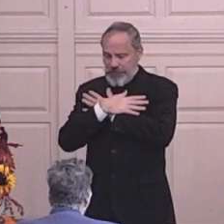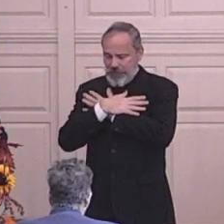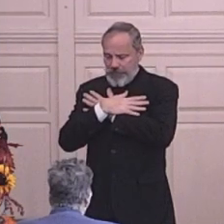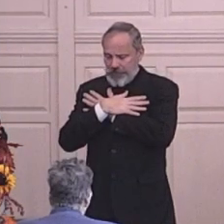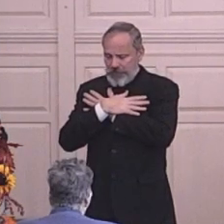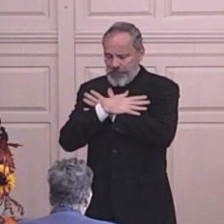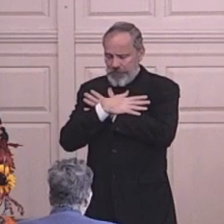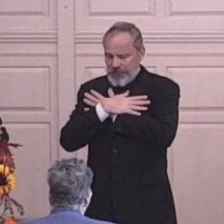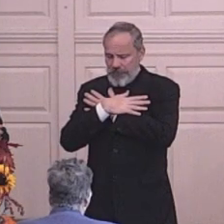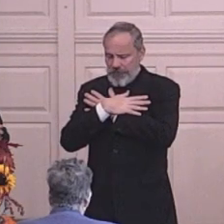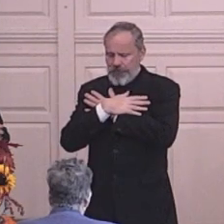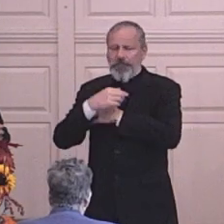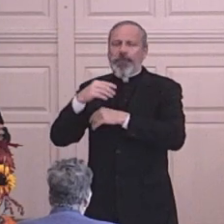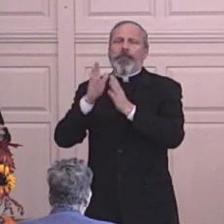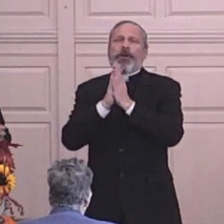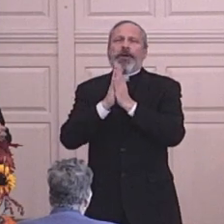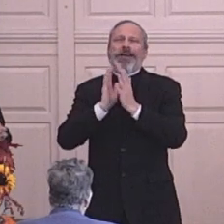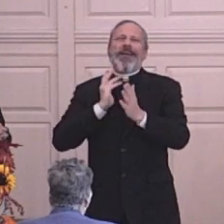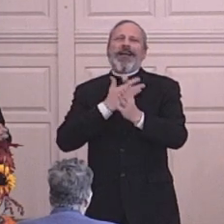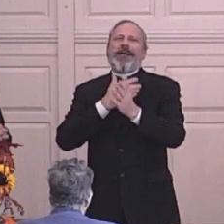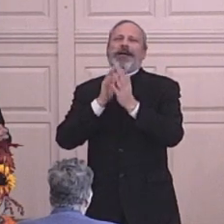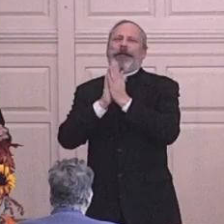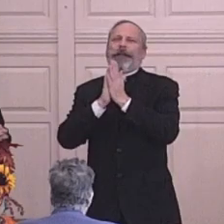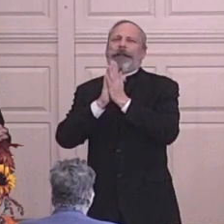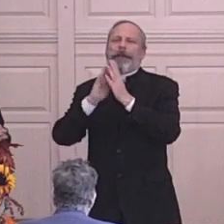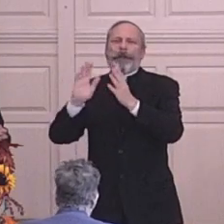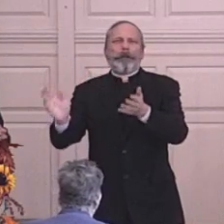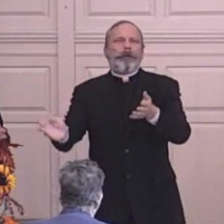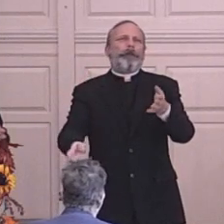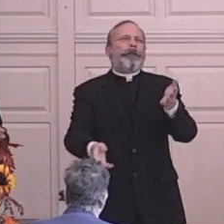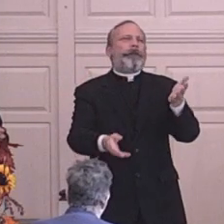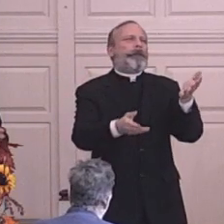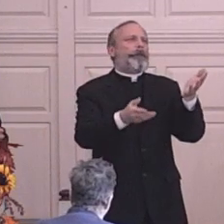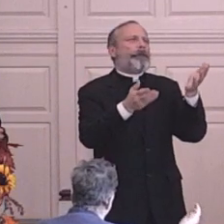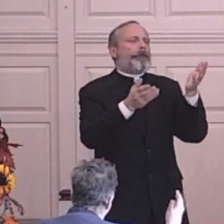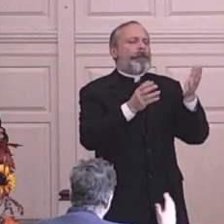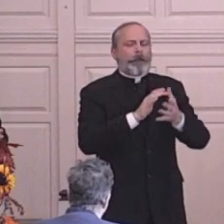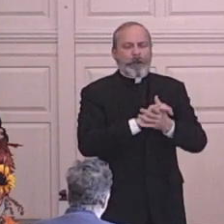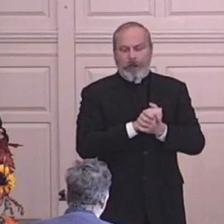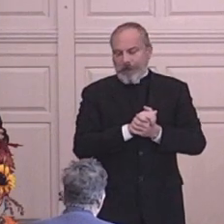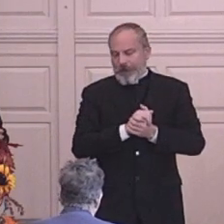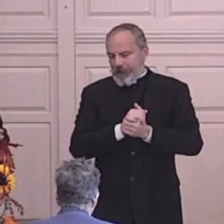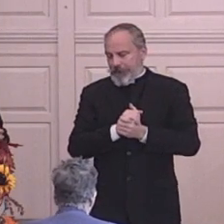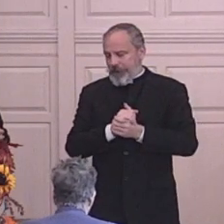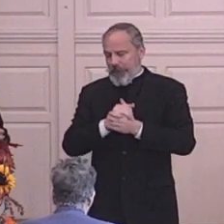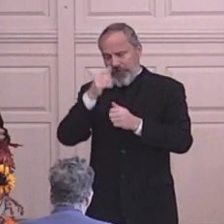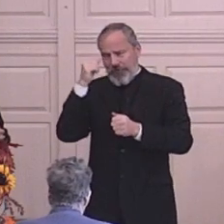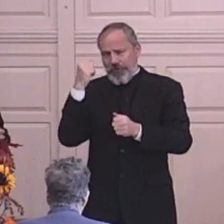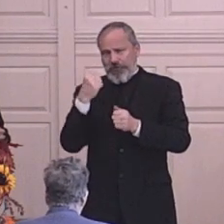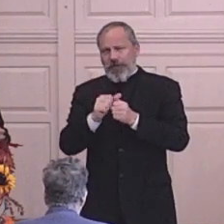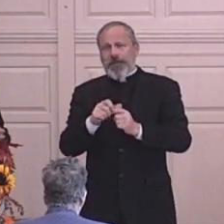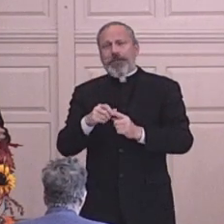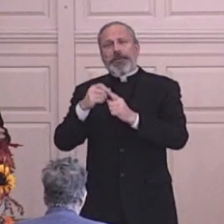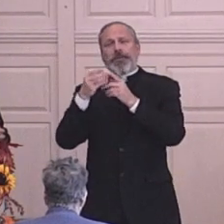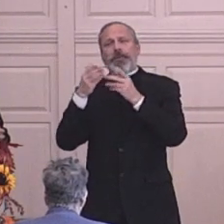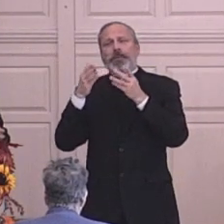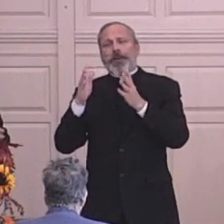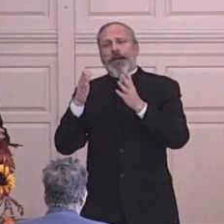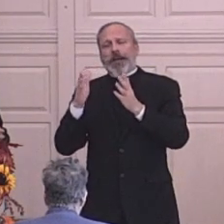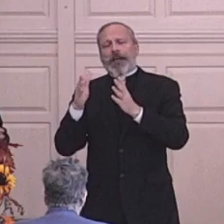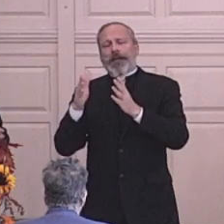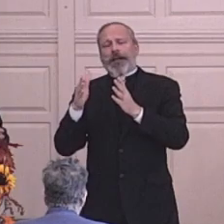departed, we pray to the Lord. Lord, hear our prayer. We remember in a special